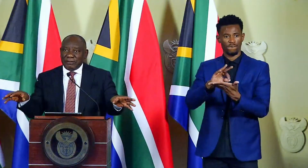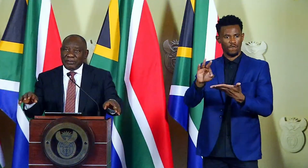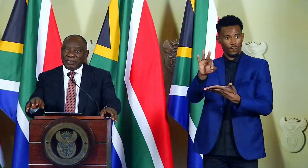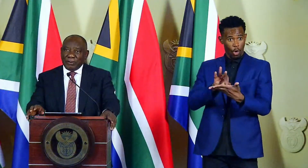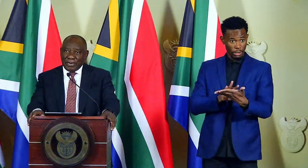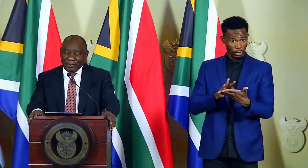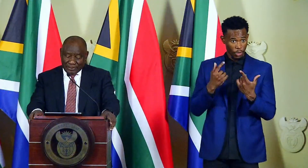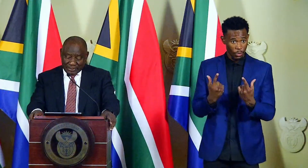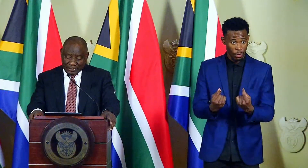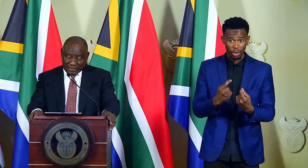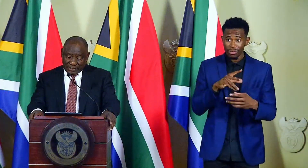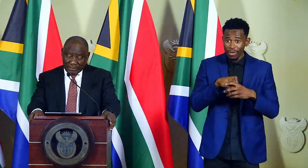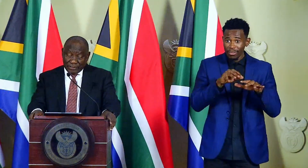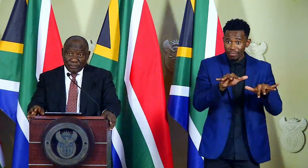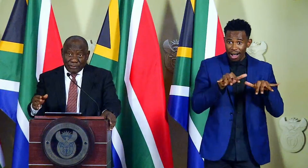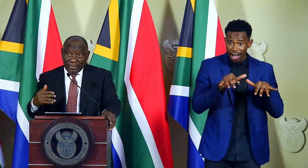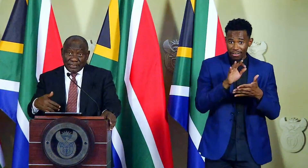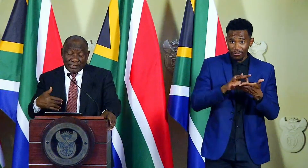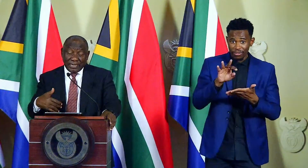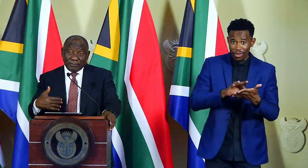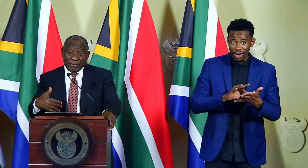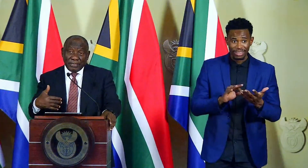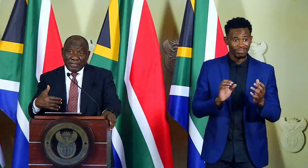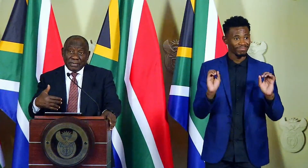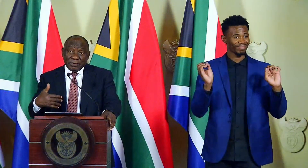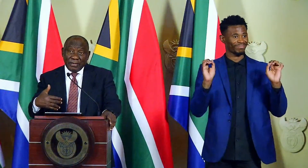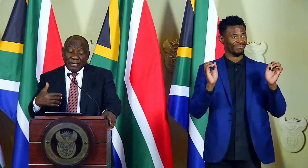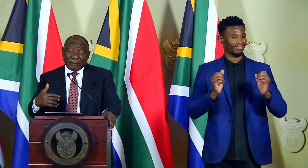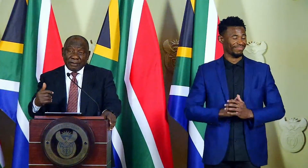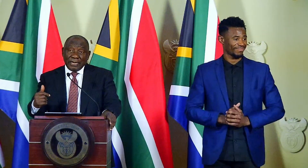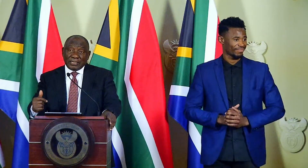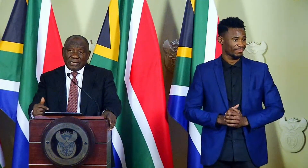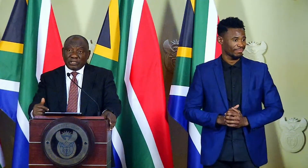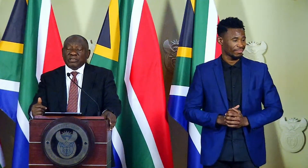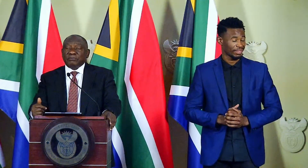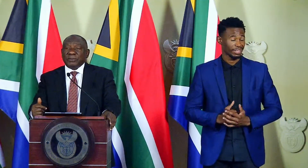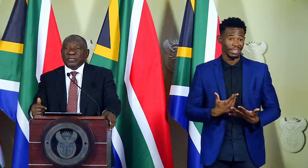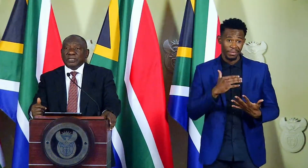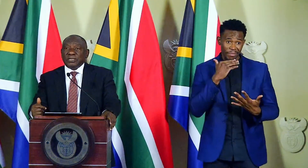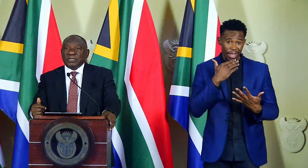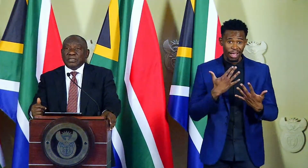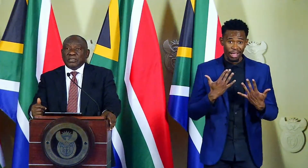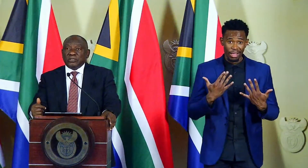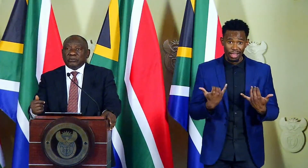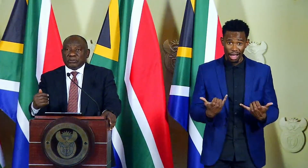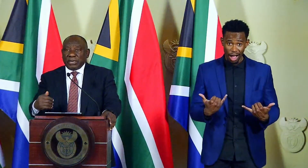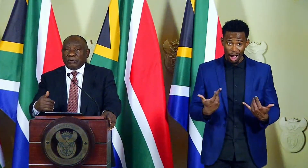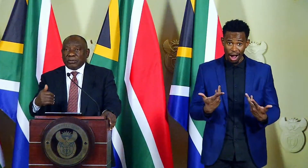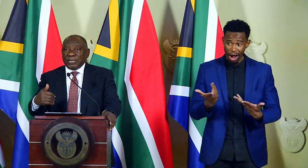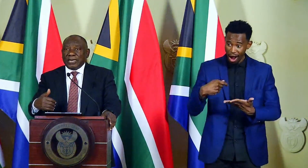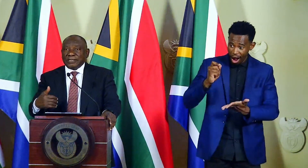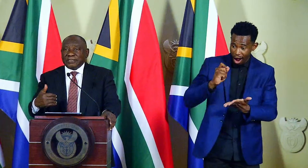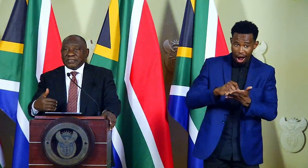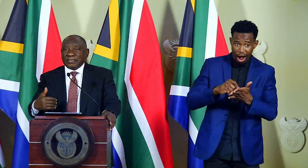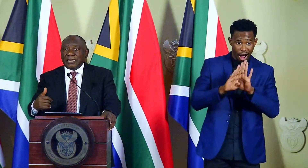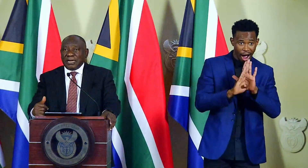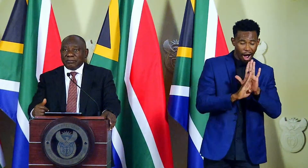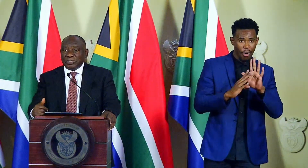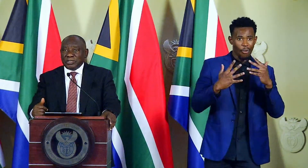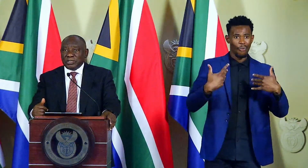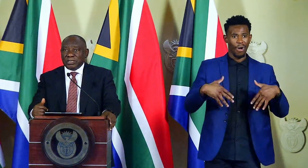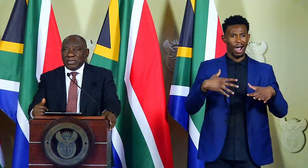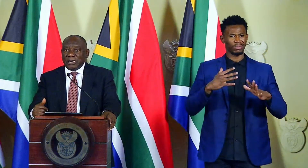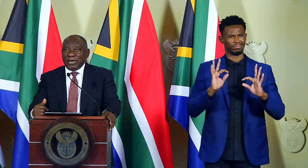differently, even in Parliament. So this has been a great achievement to recognize